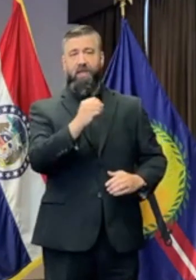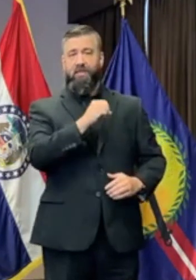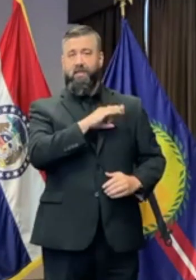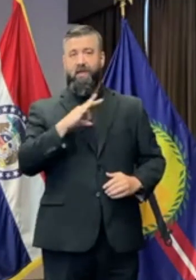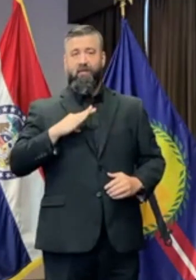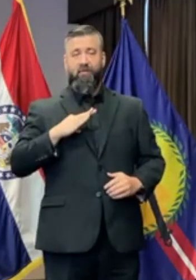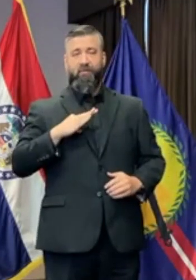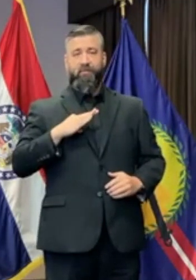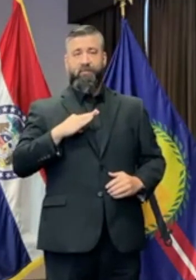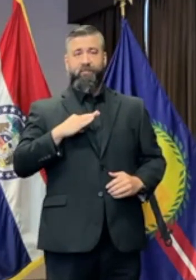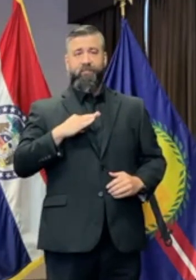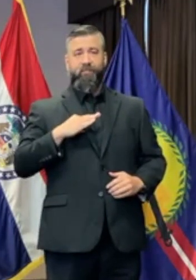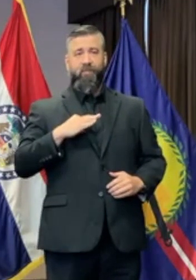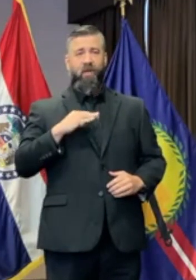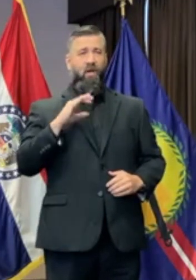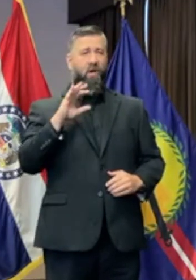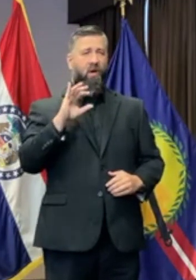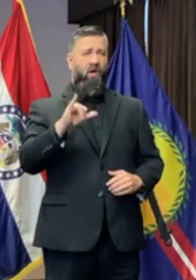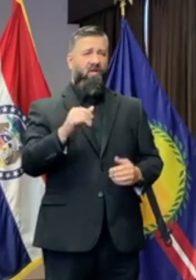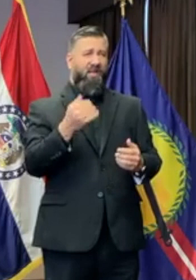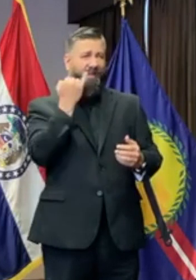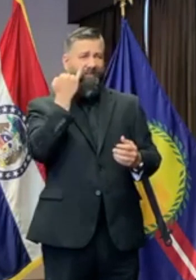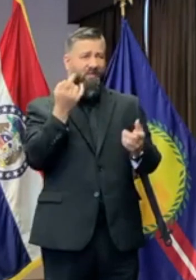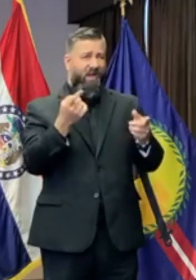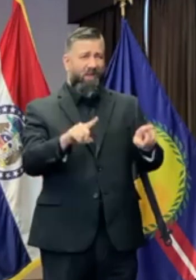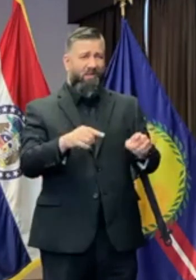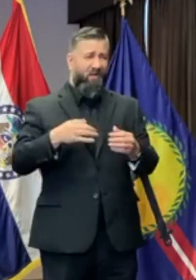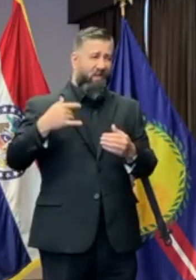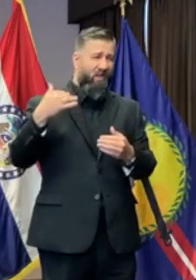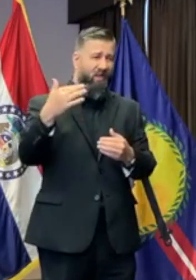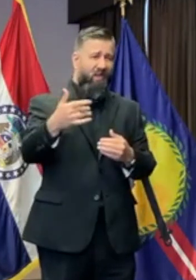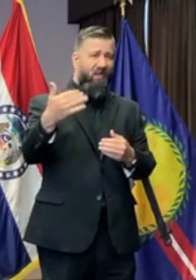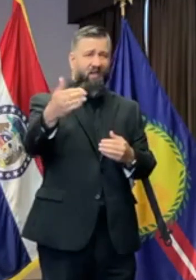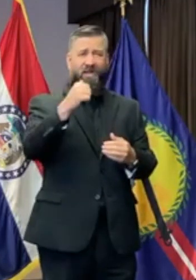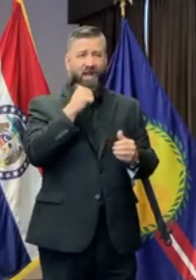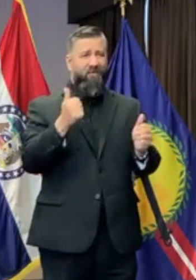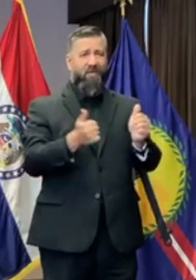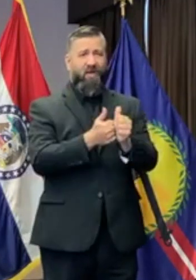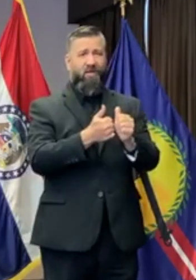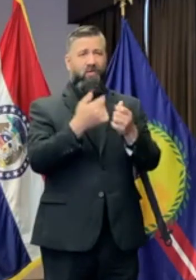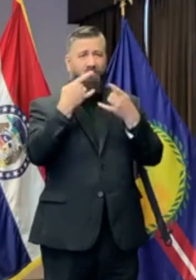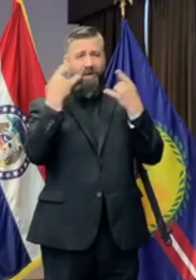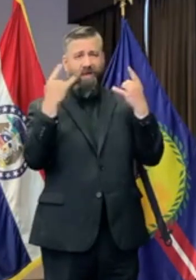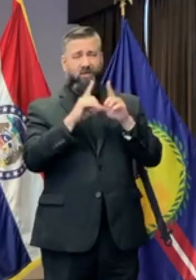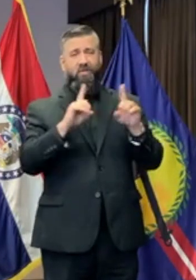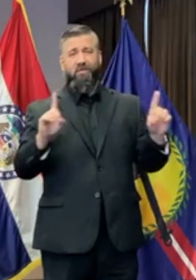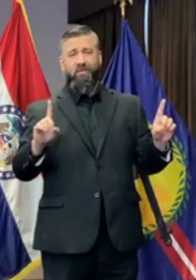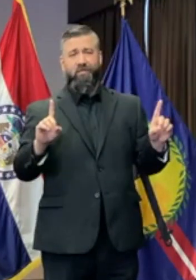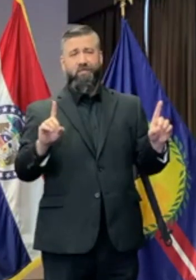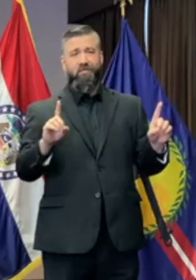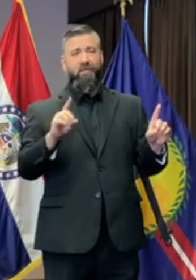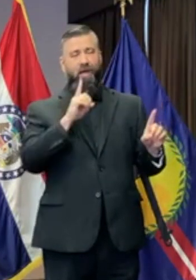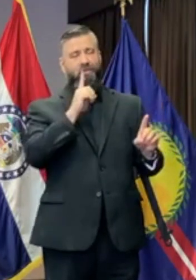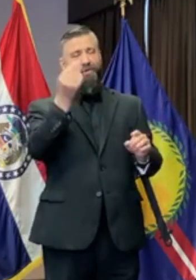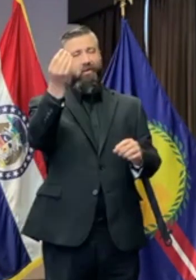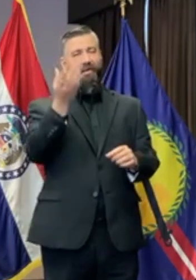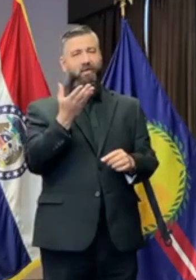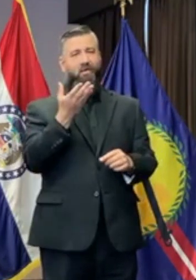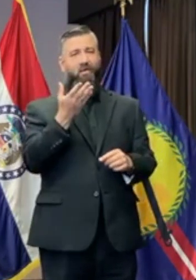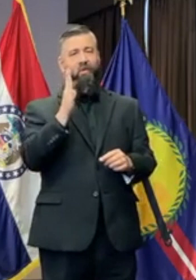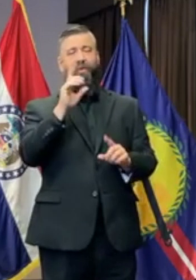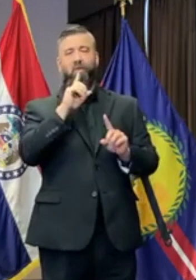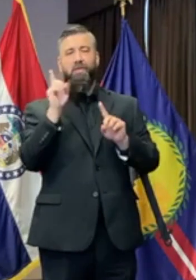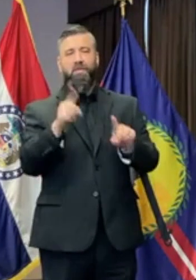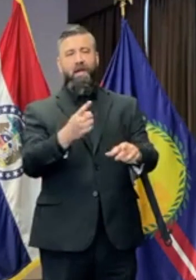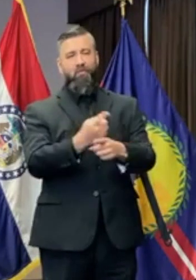rare instances where there isn't compliance with our public health orders, I'm sure that we will hear about it and will